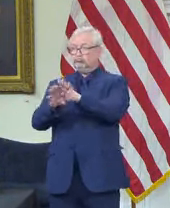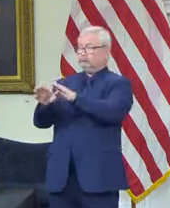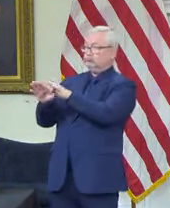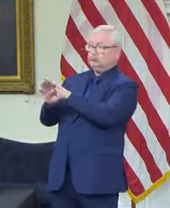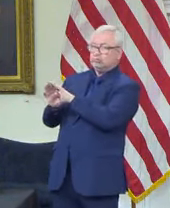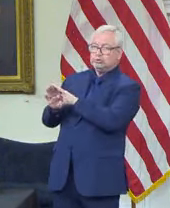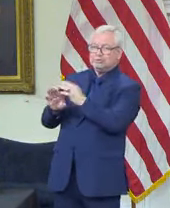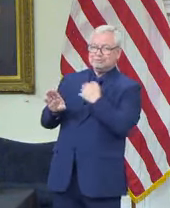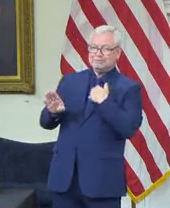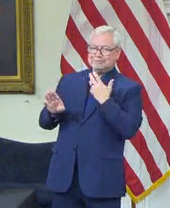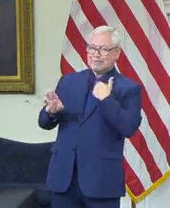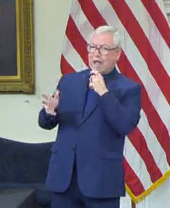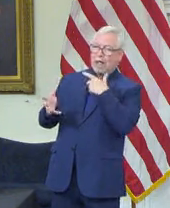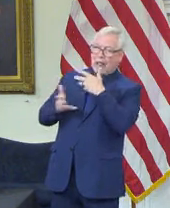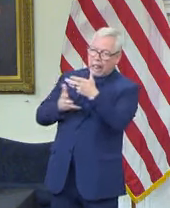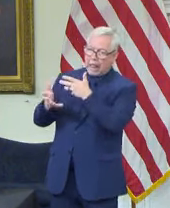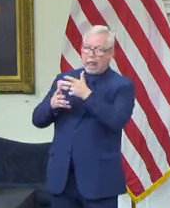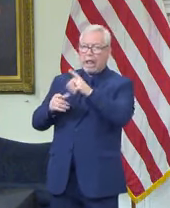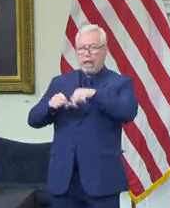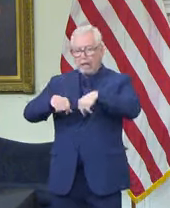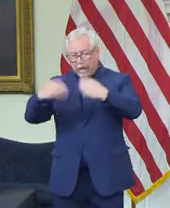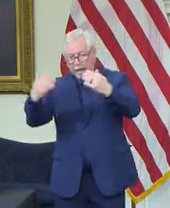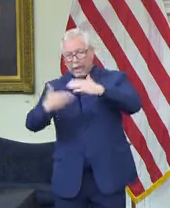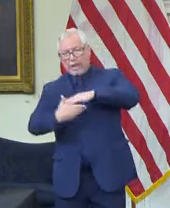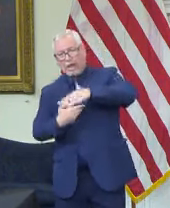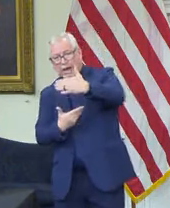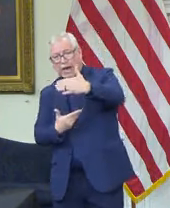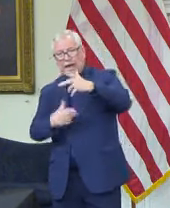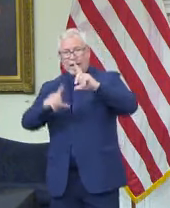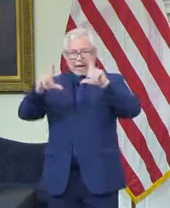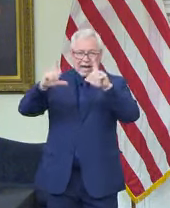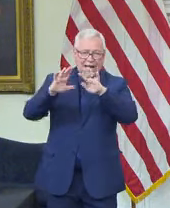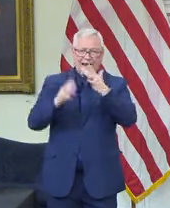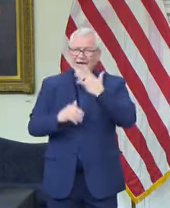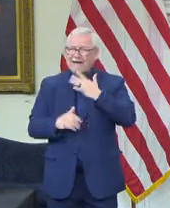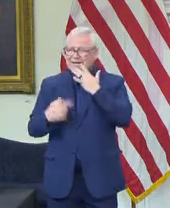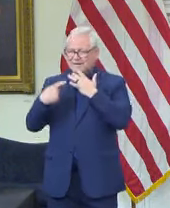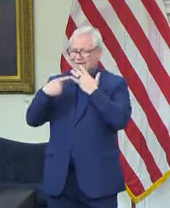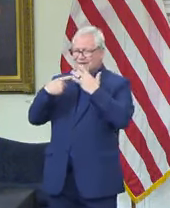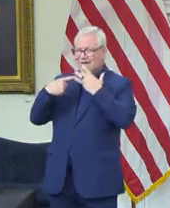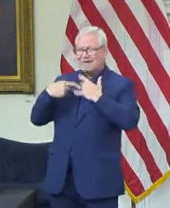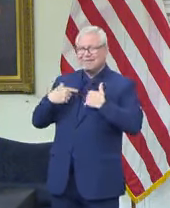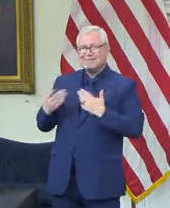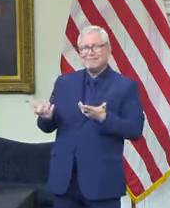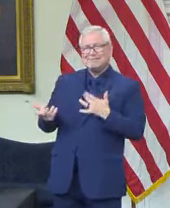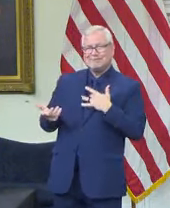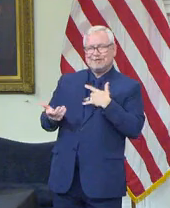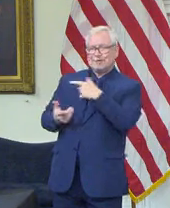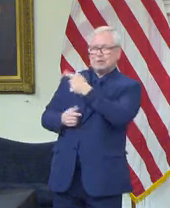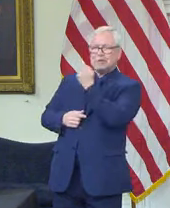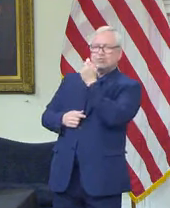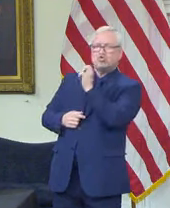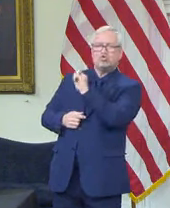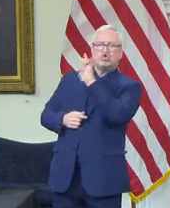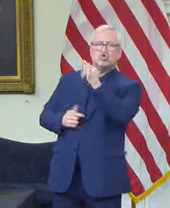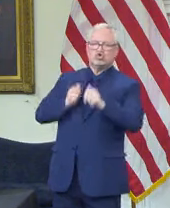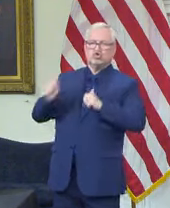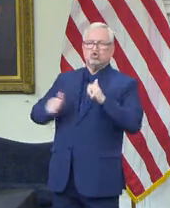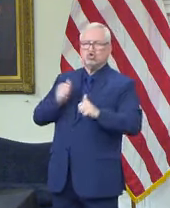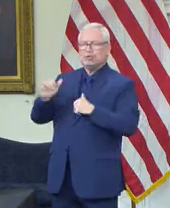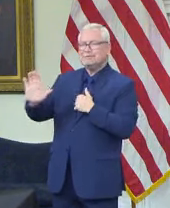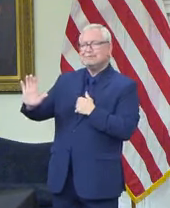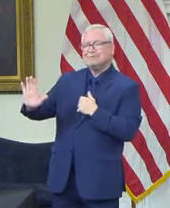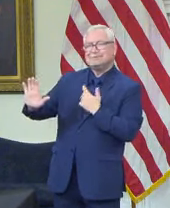learning with all the damage that that's caused over the past year is just kind of too aggressive of an action that we don't think is necessary. I know in particular